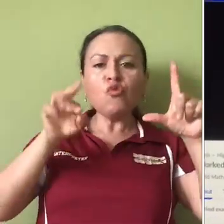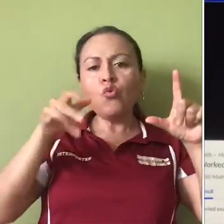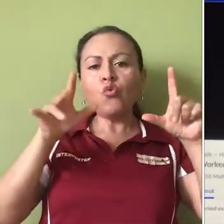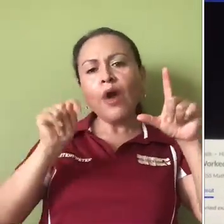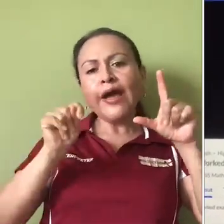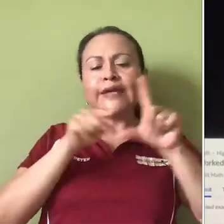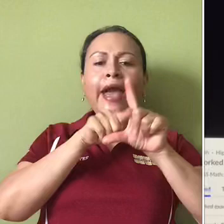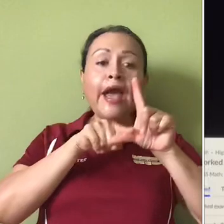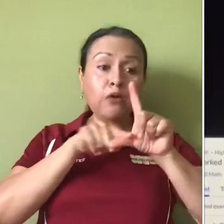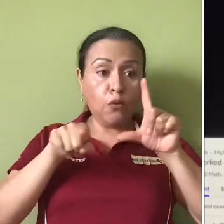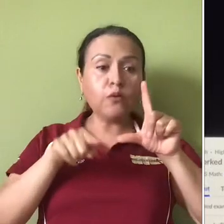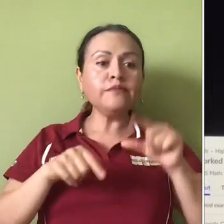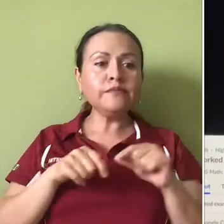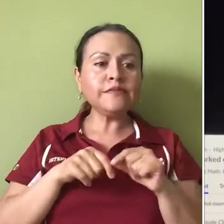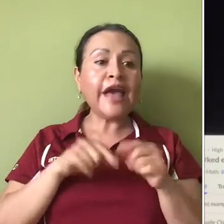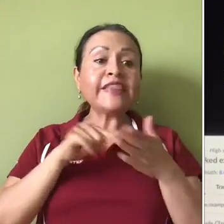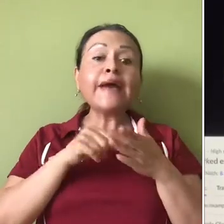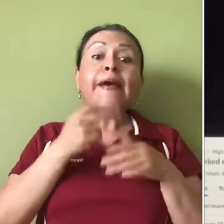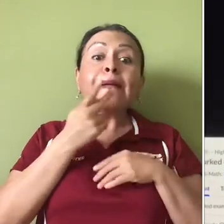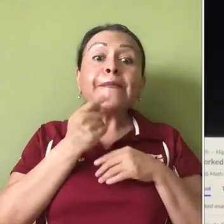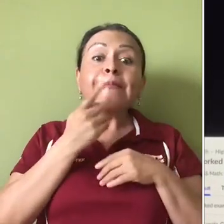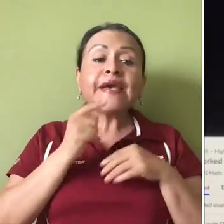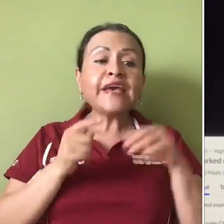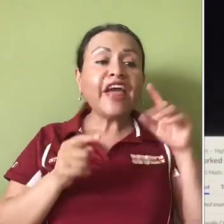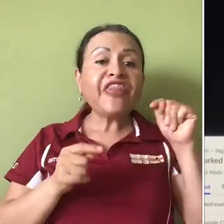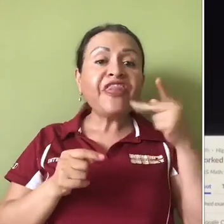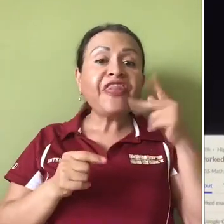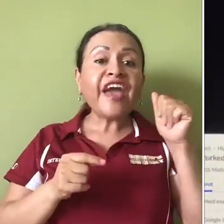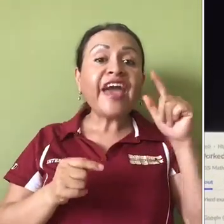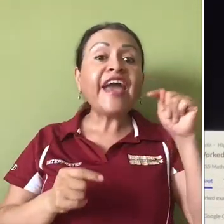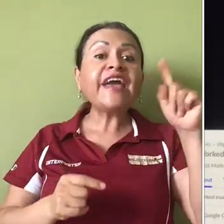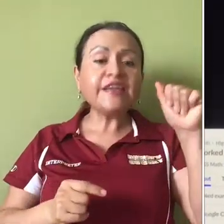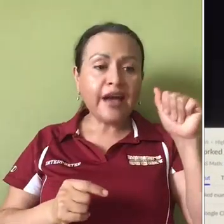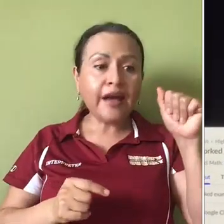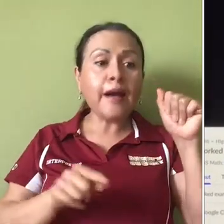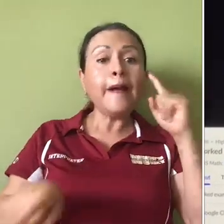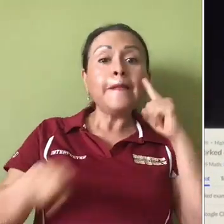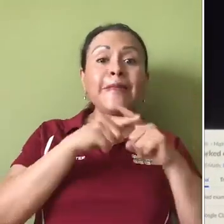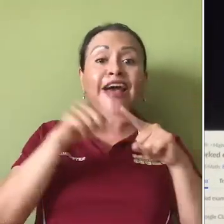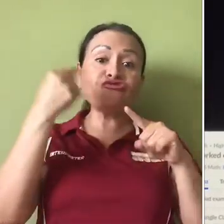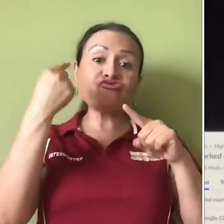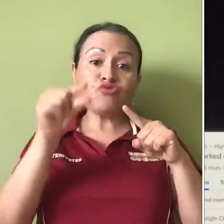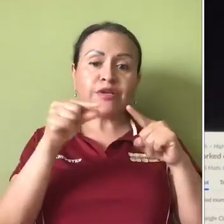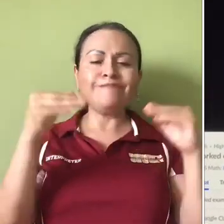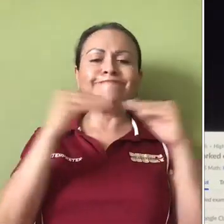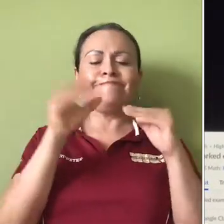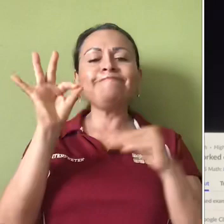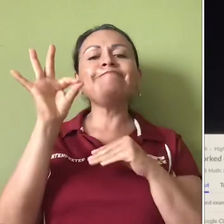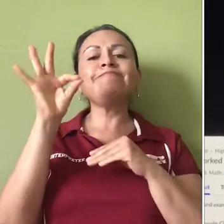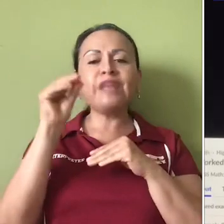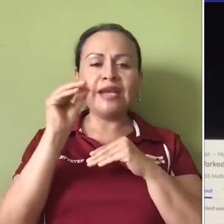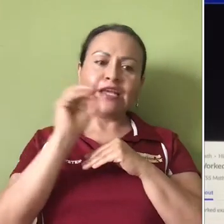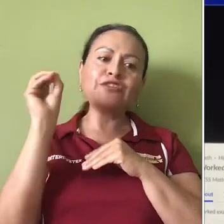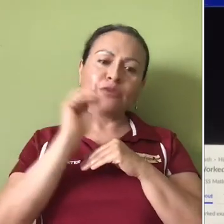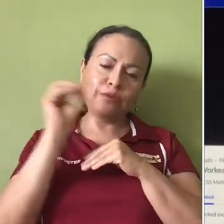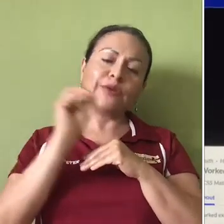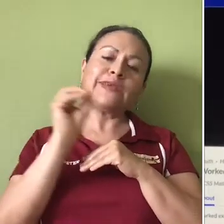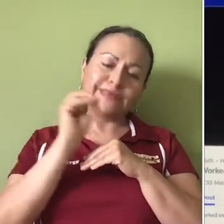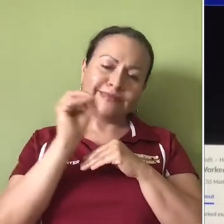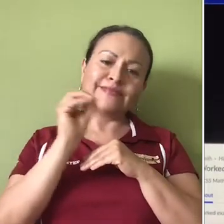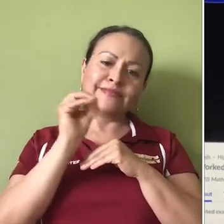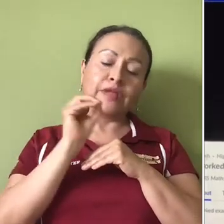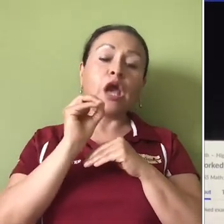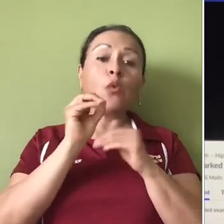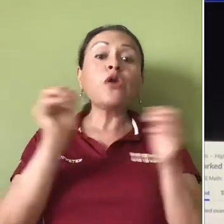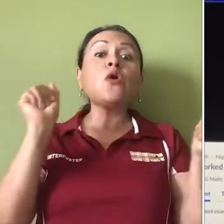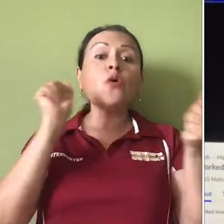this pink angle, theta, plus this green angle must be equal to 90 degrees. When you